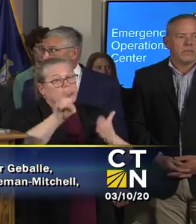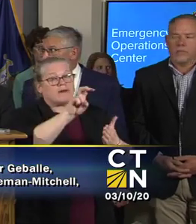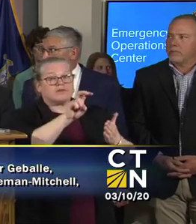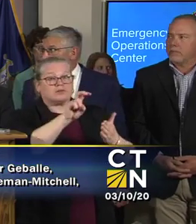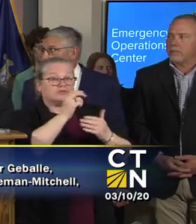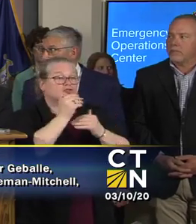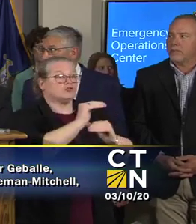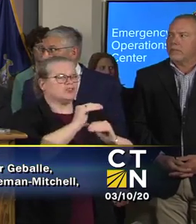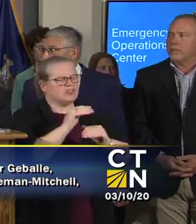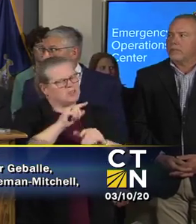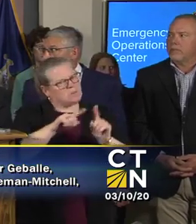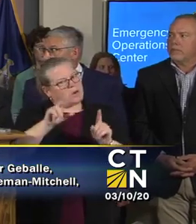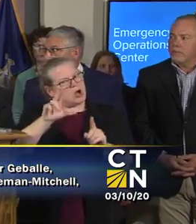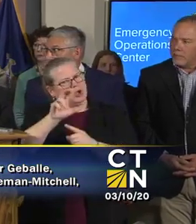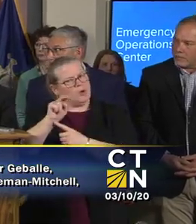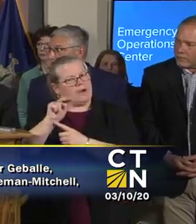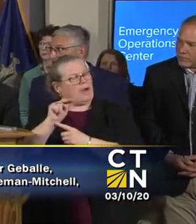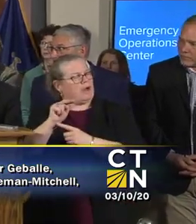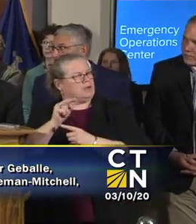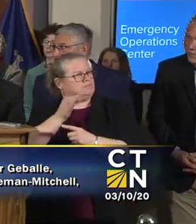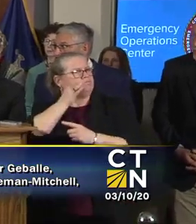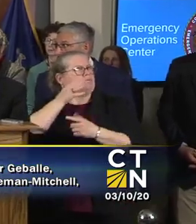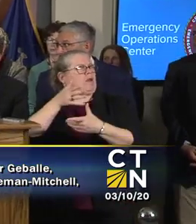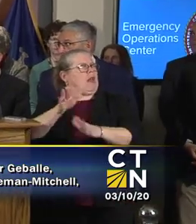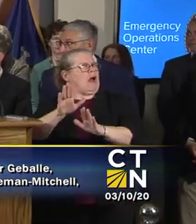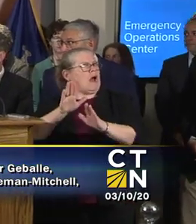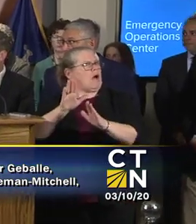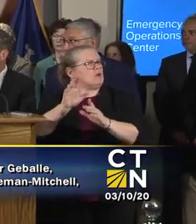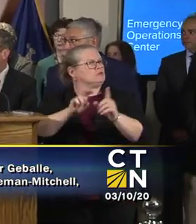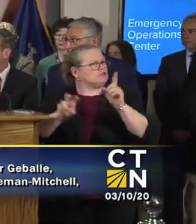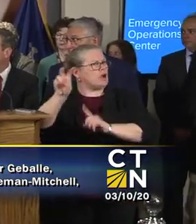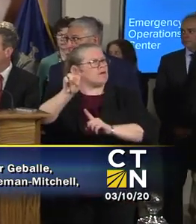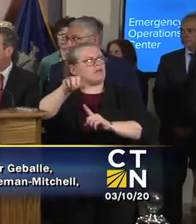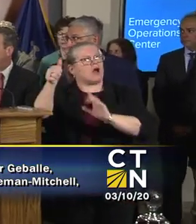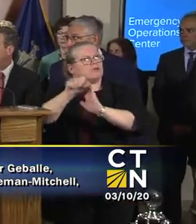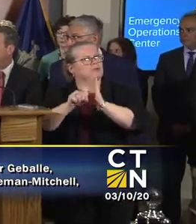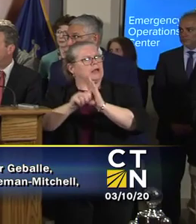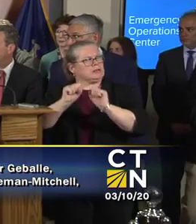sports and go to other states.